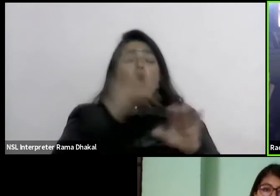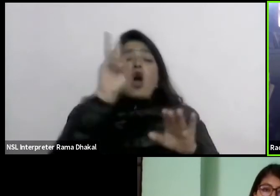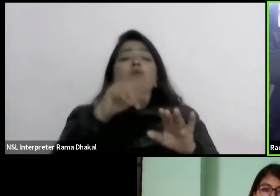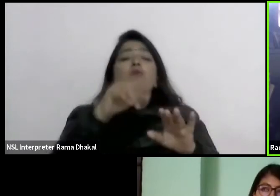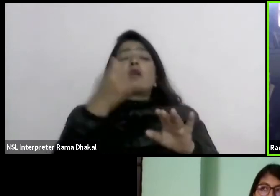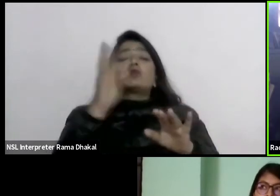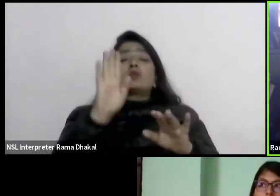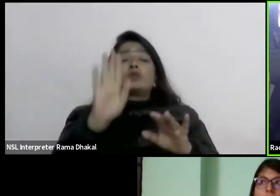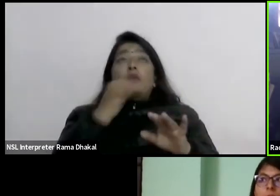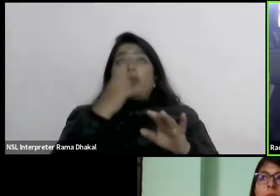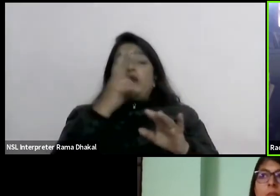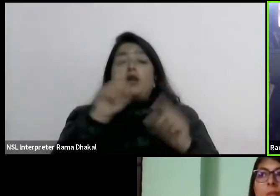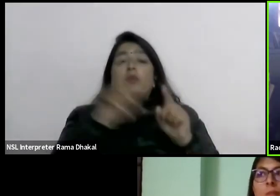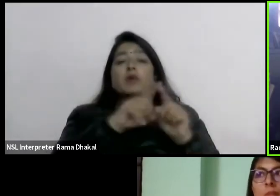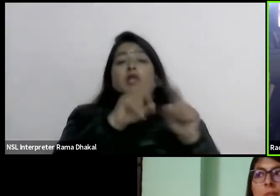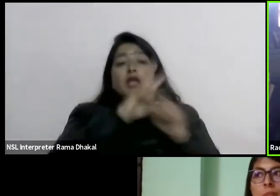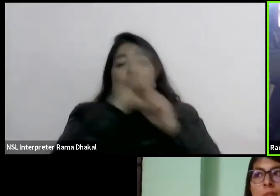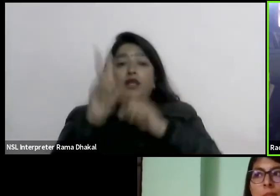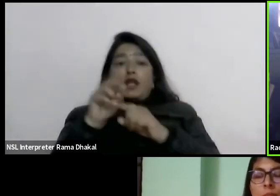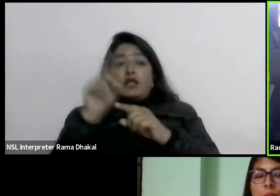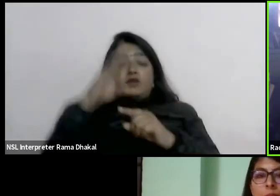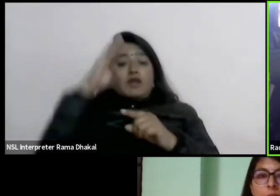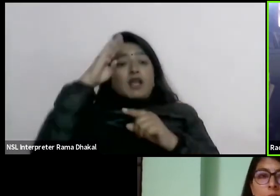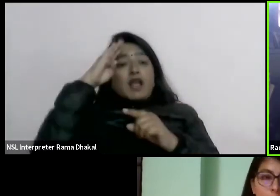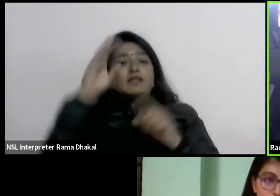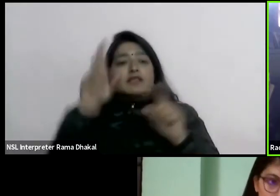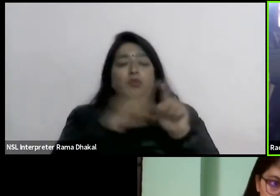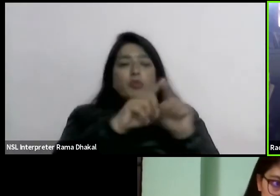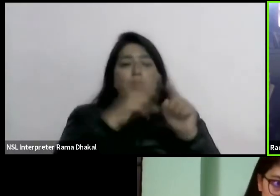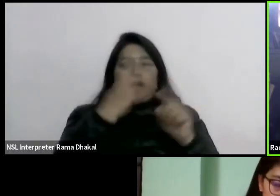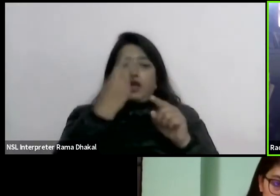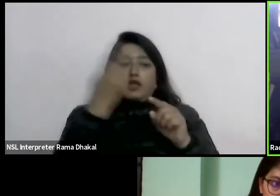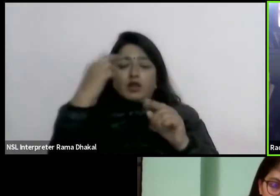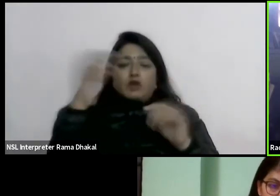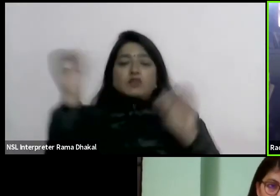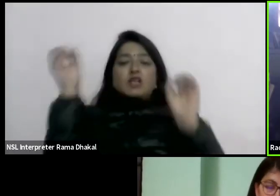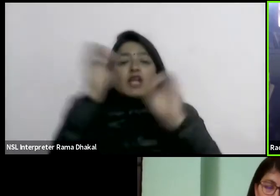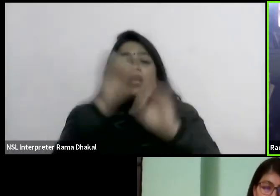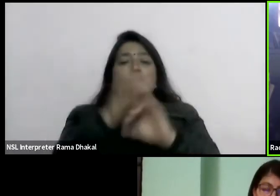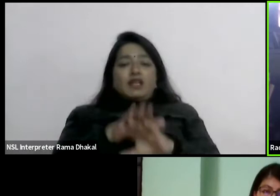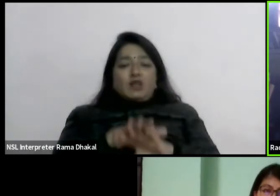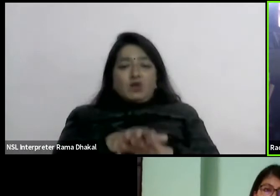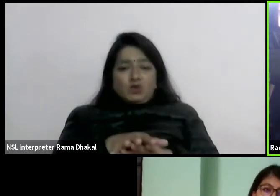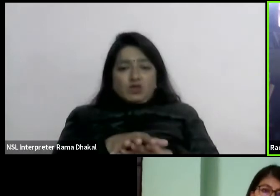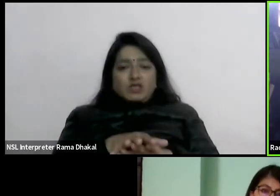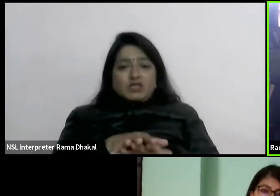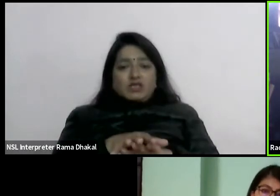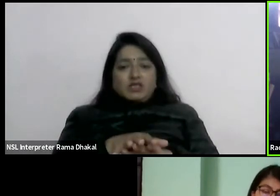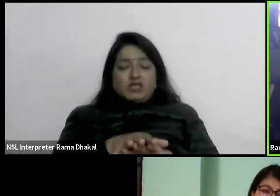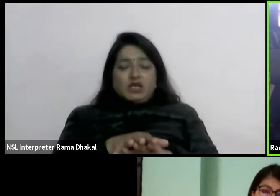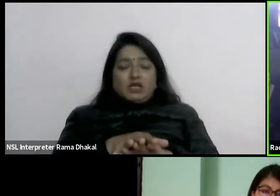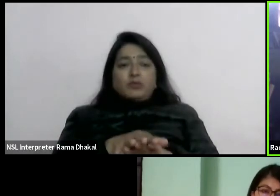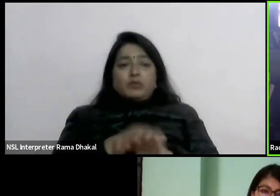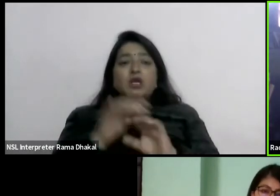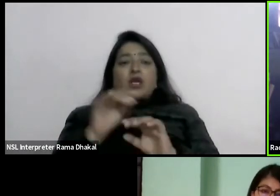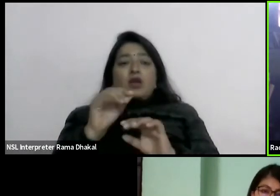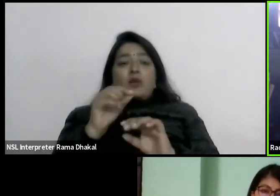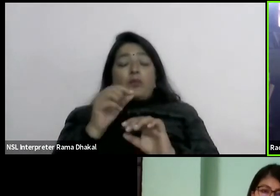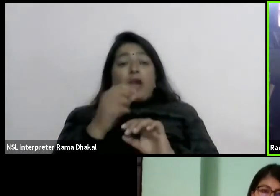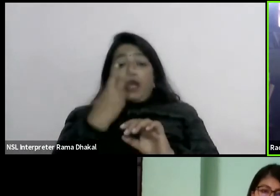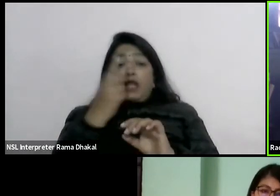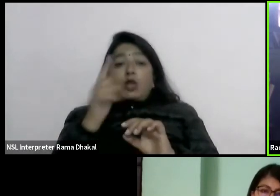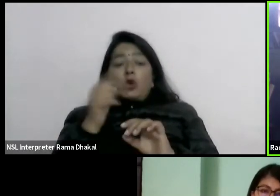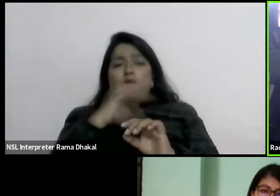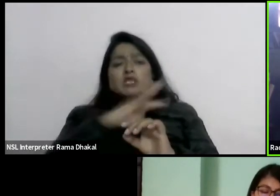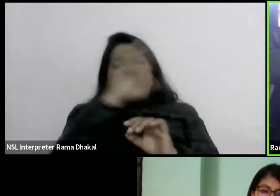of course, state actors. So an inclusive process must mean that all these voices have to be heard.